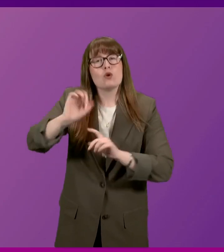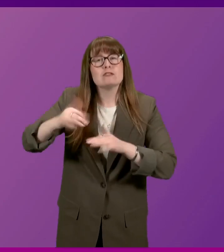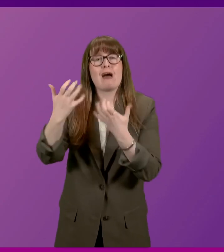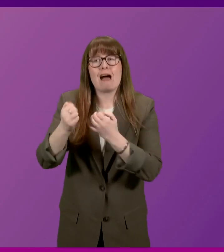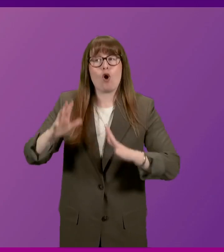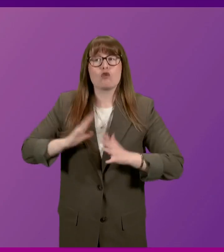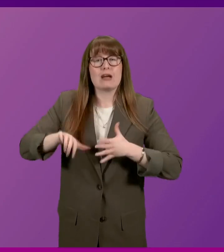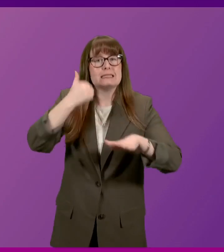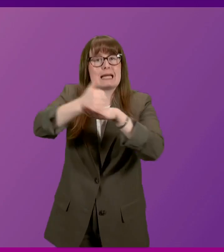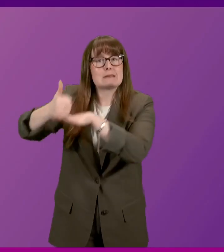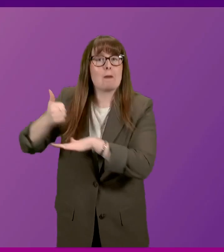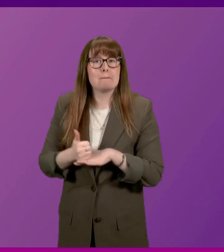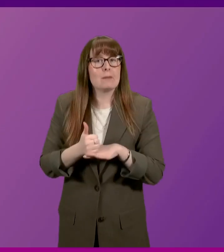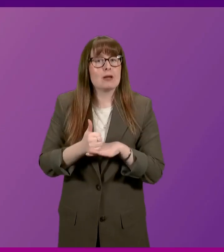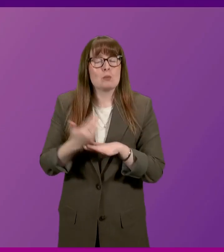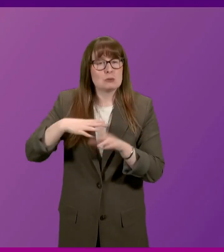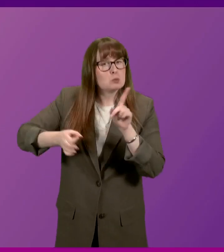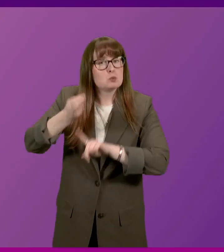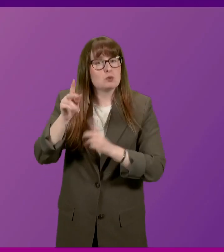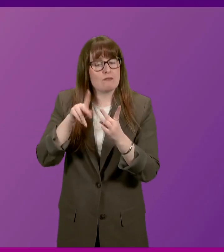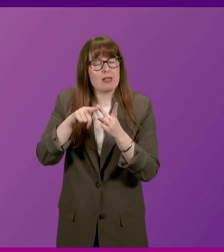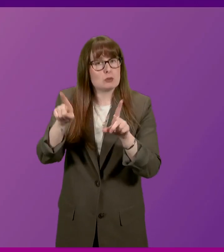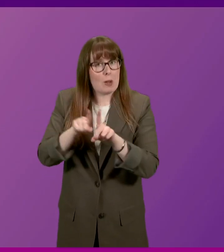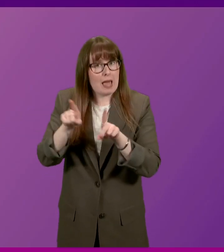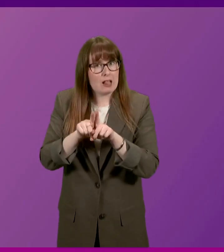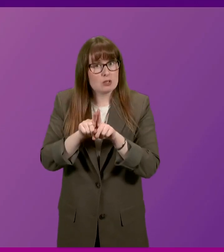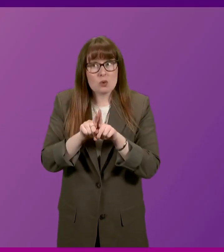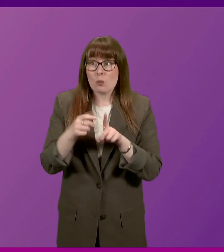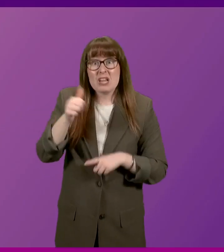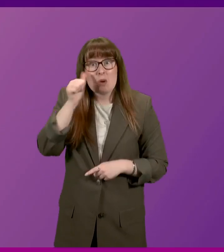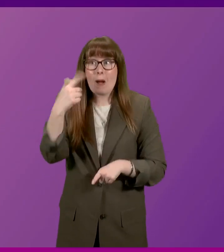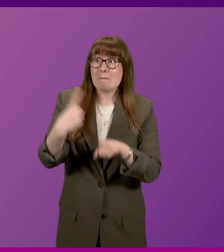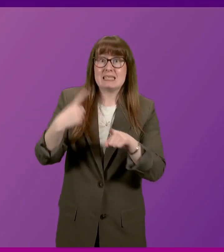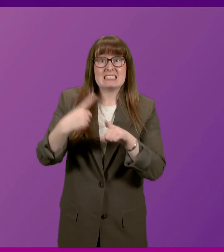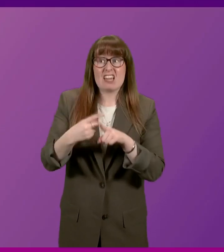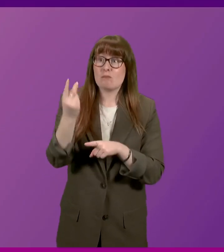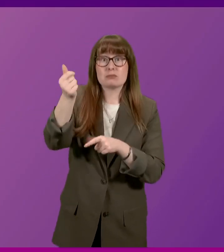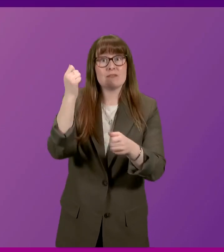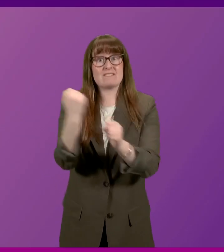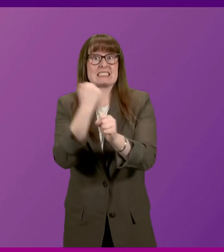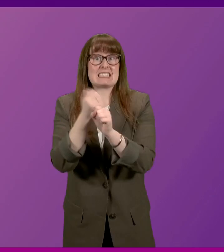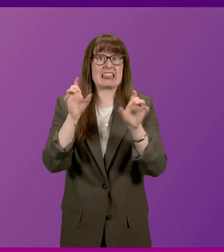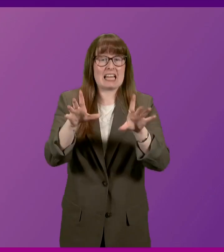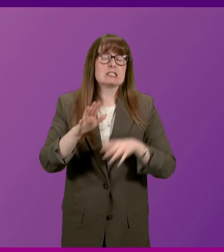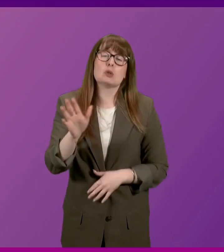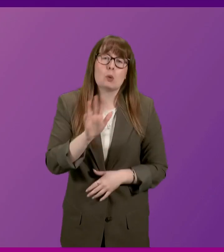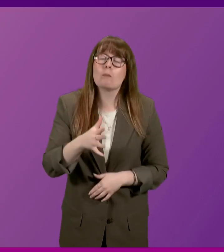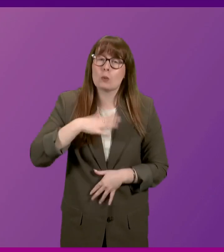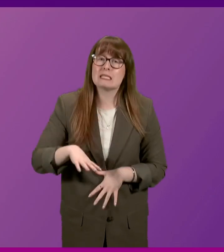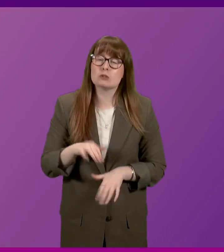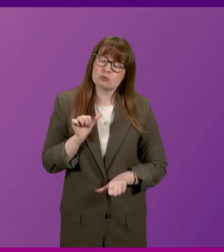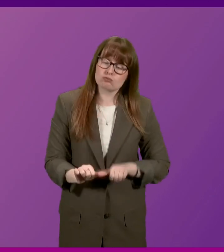around us. So we are aware that it's not all immediate and possible, but we need to start making concrete steps now